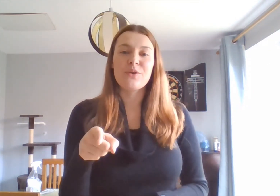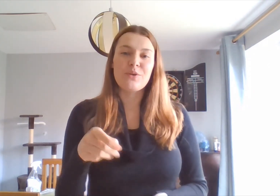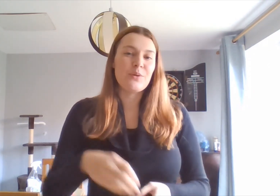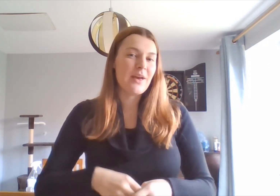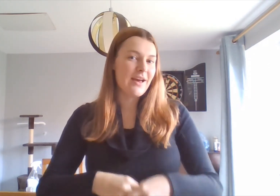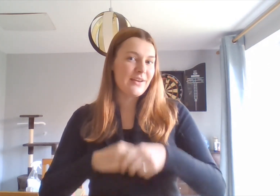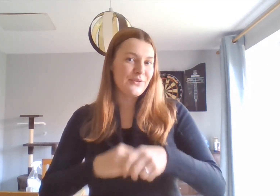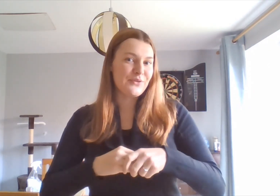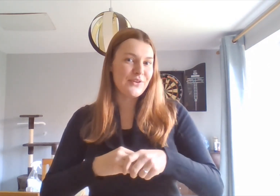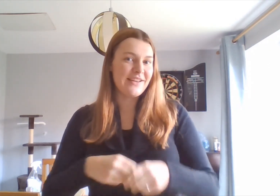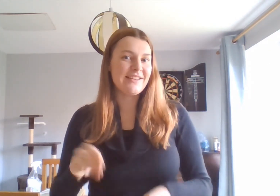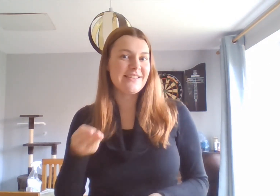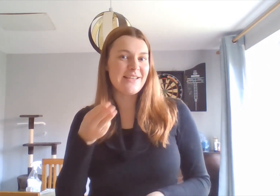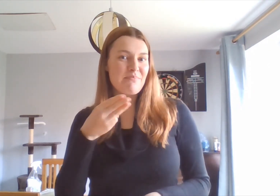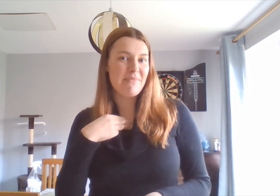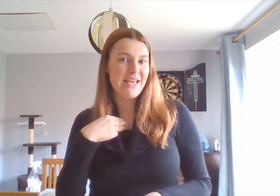You got a friend in me.